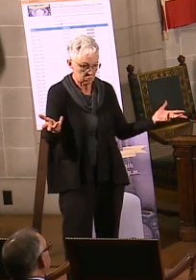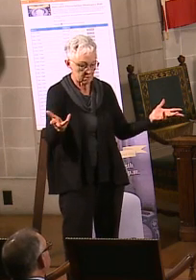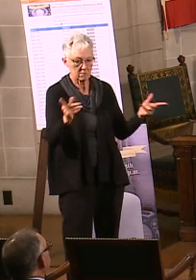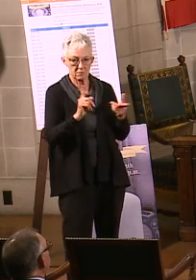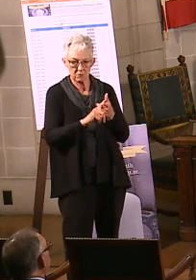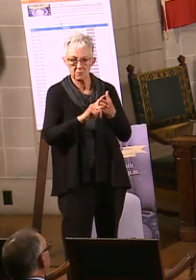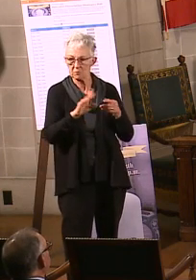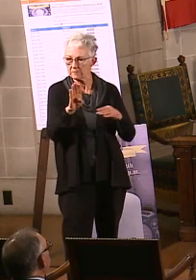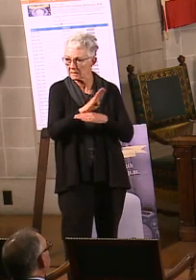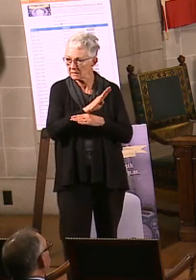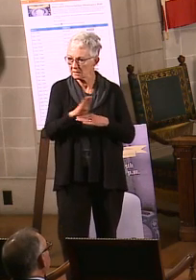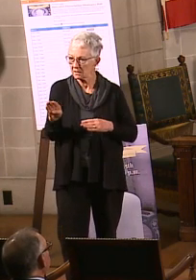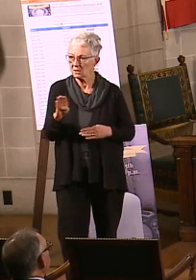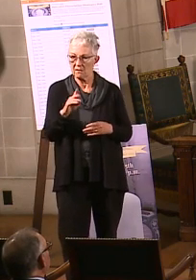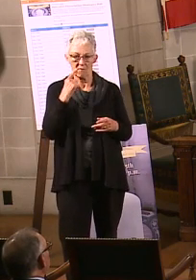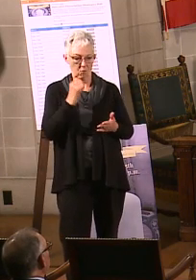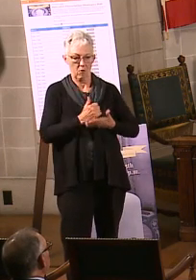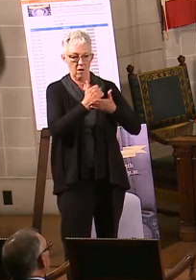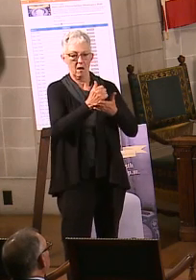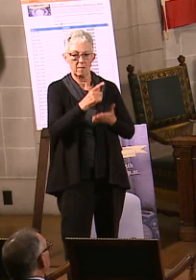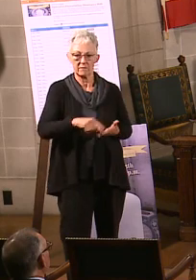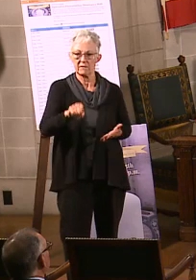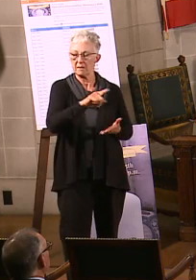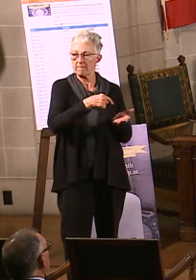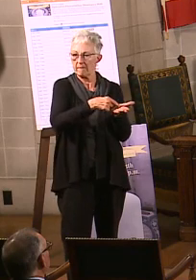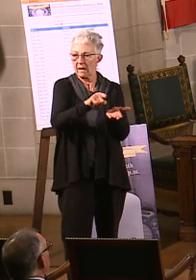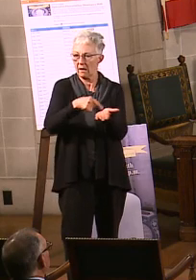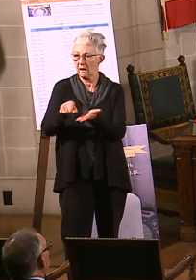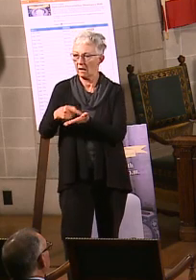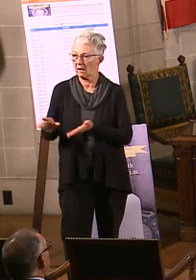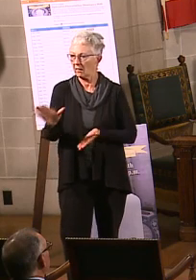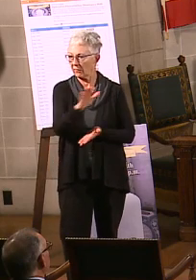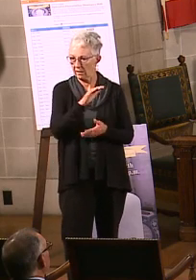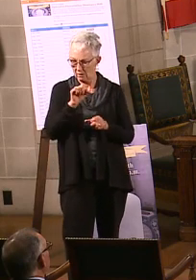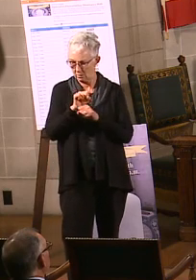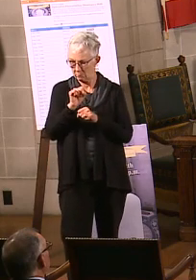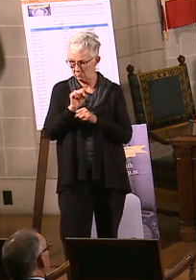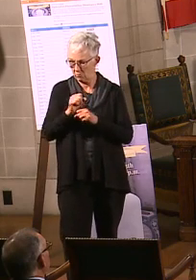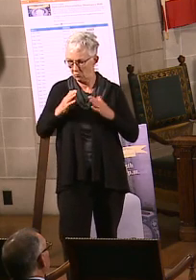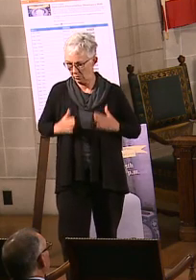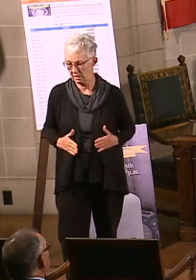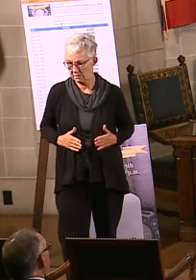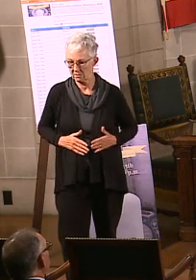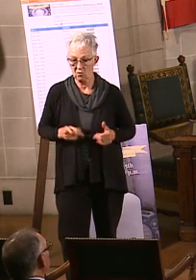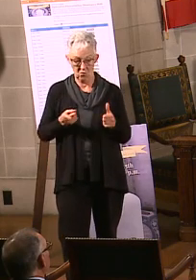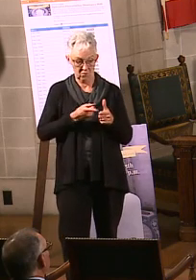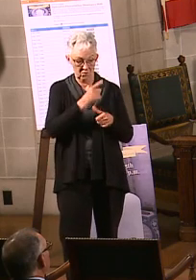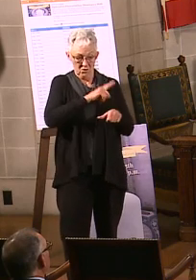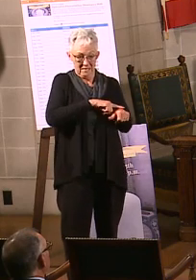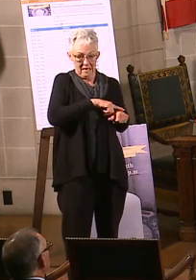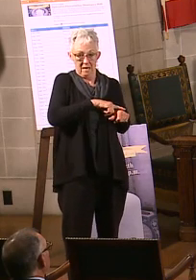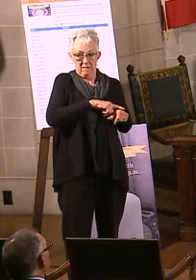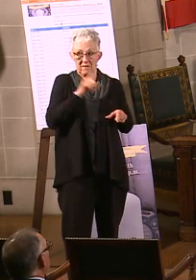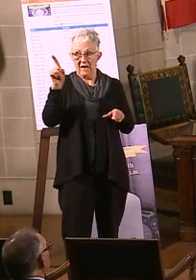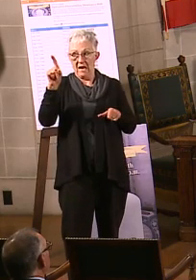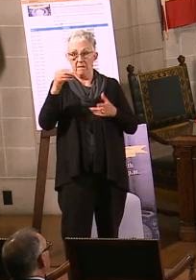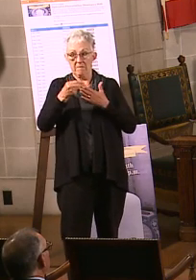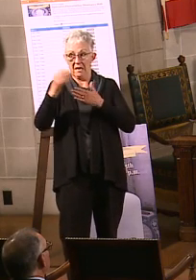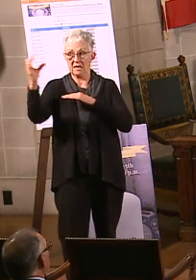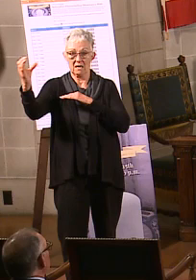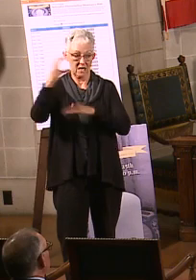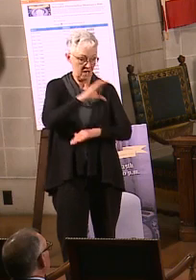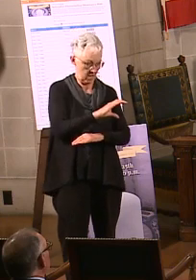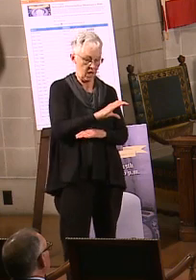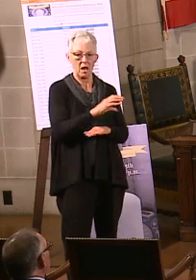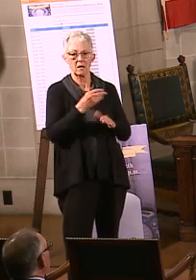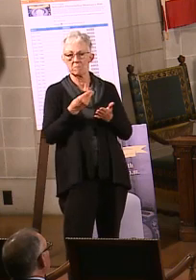community bankers to be able to make that happen. That program ran out of money. Congress has put more money back into